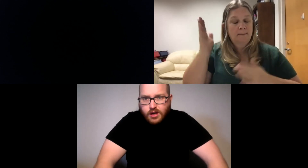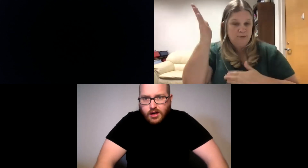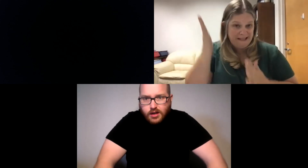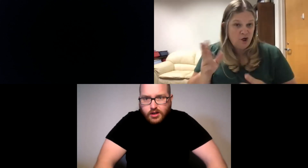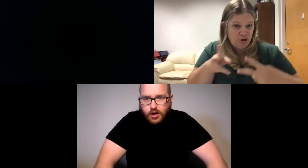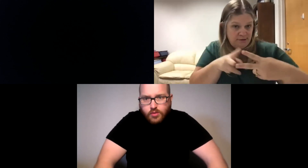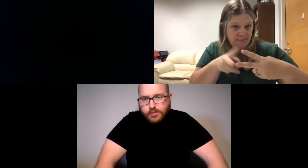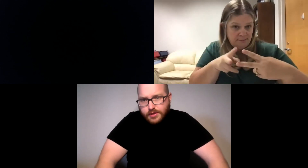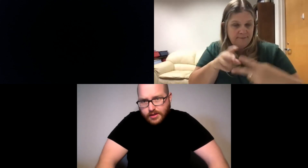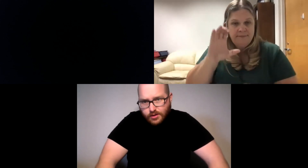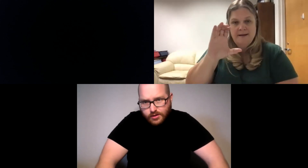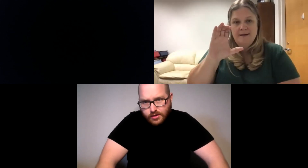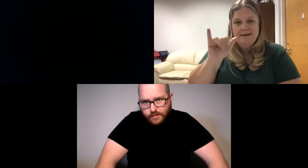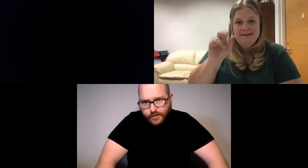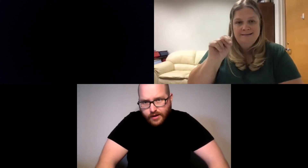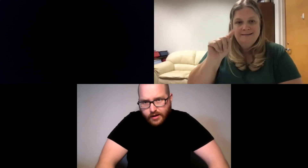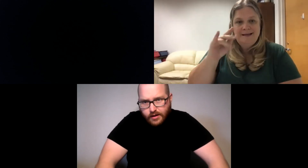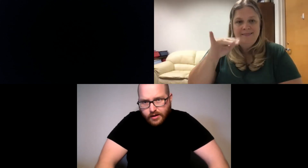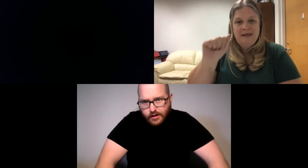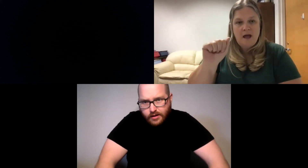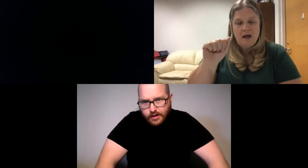2 co-presenters,